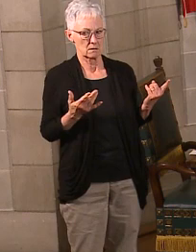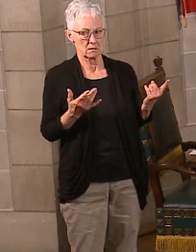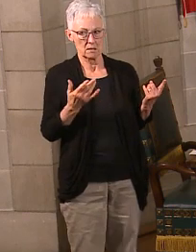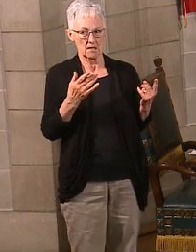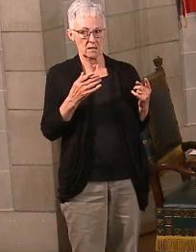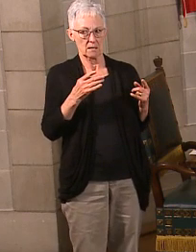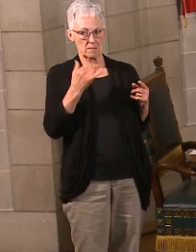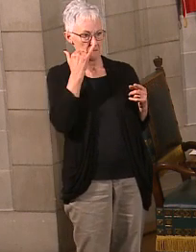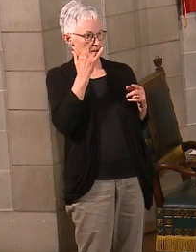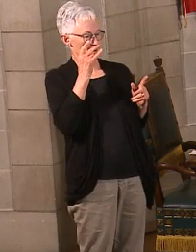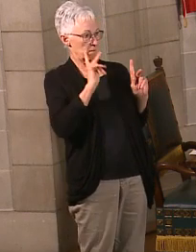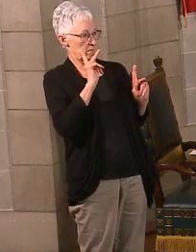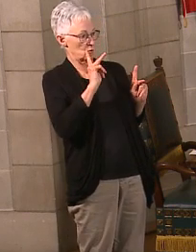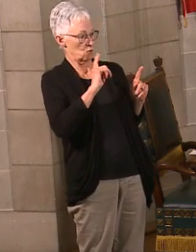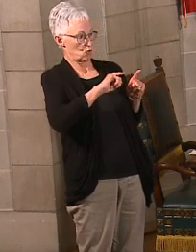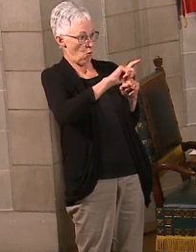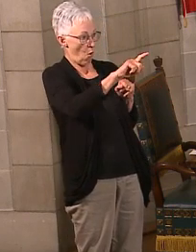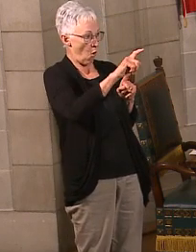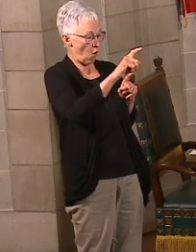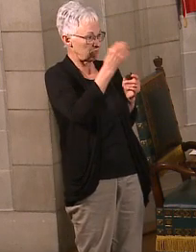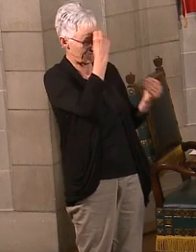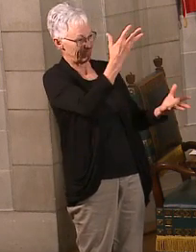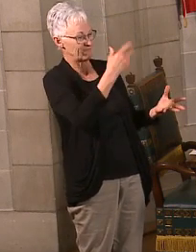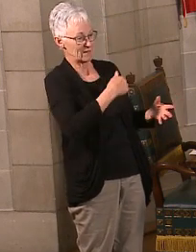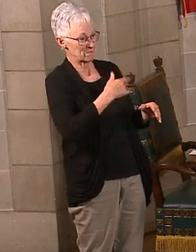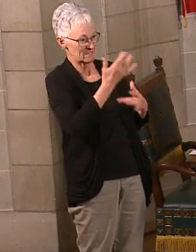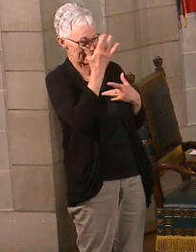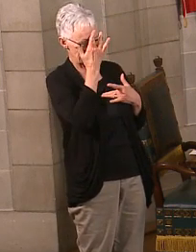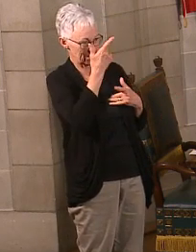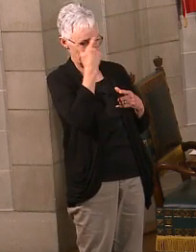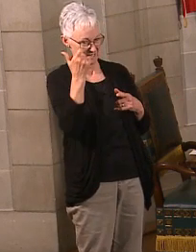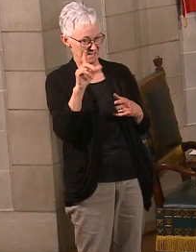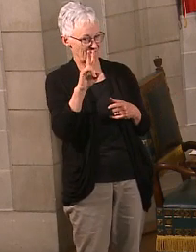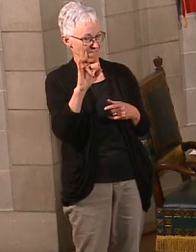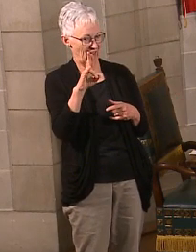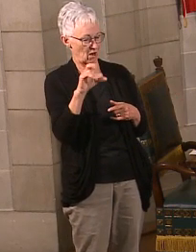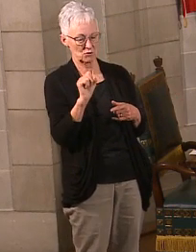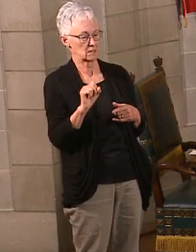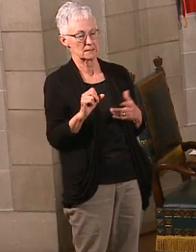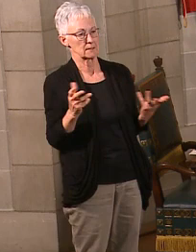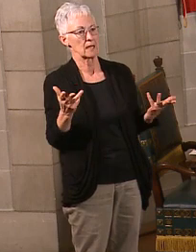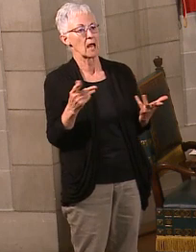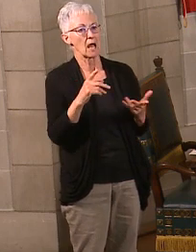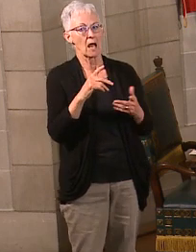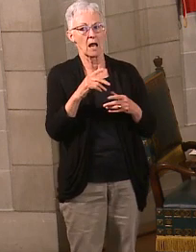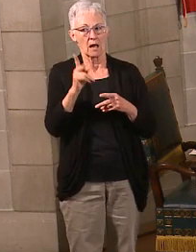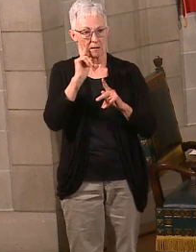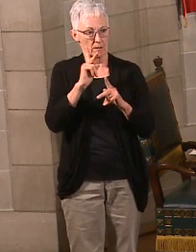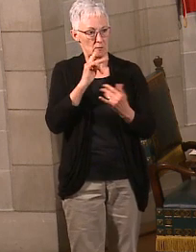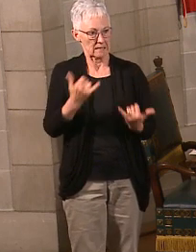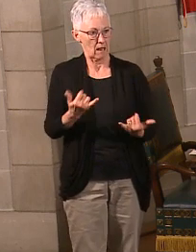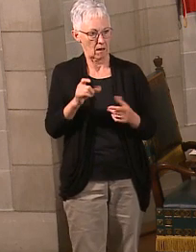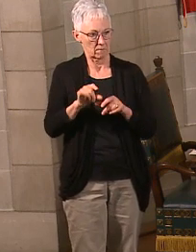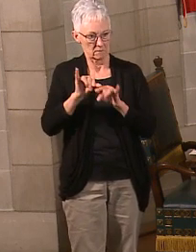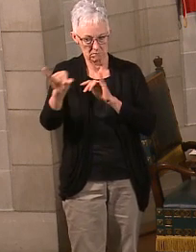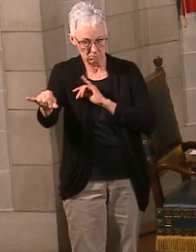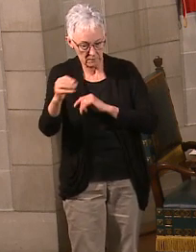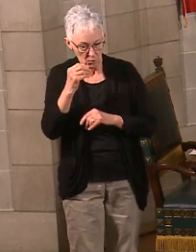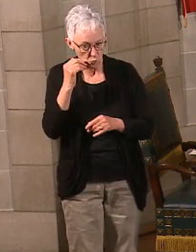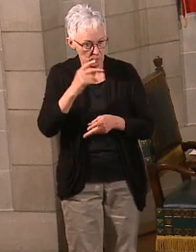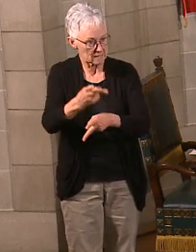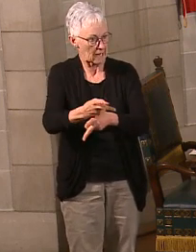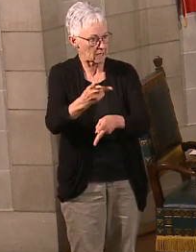or whatever the issue might be. So between some increased childcare needs, some people that